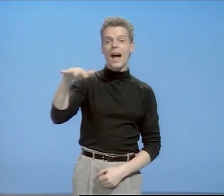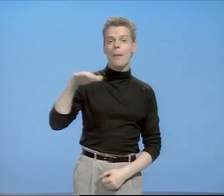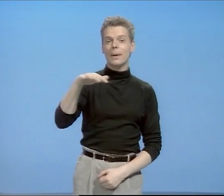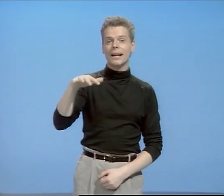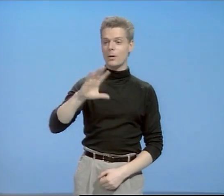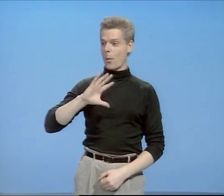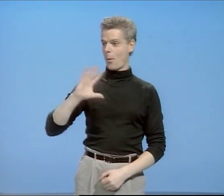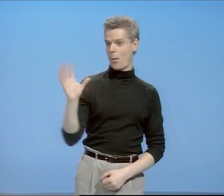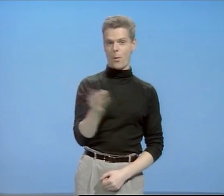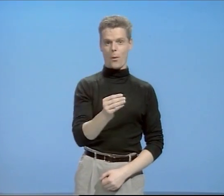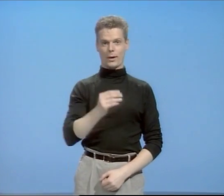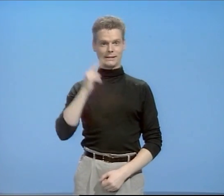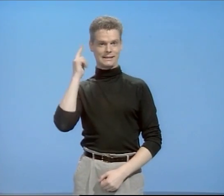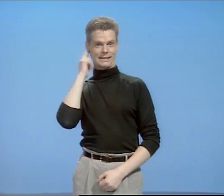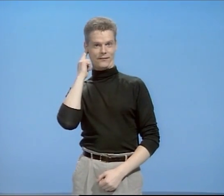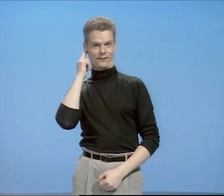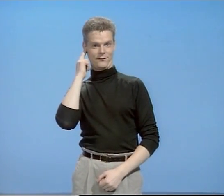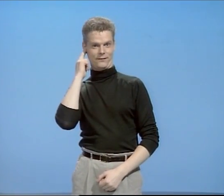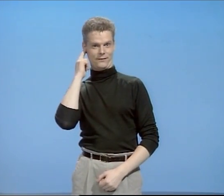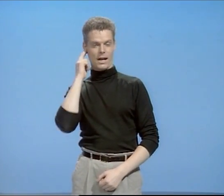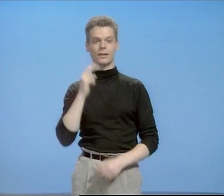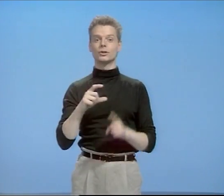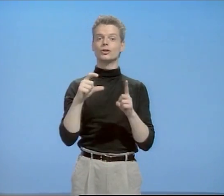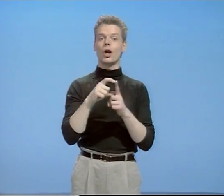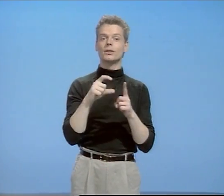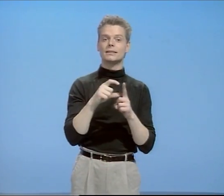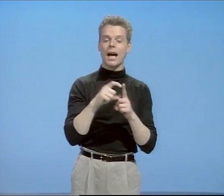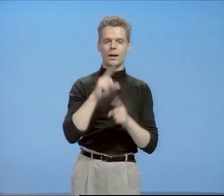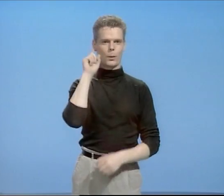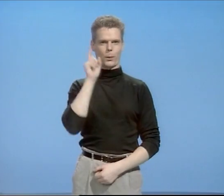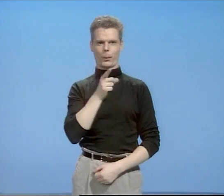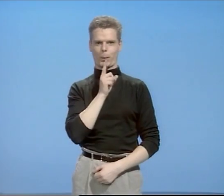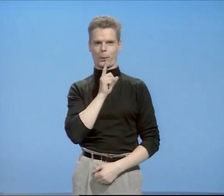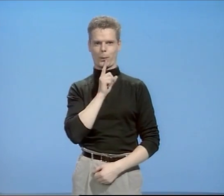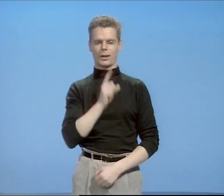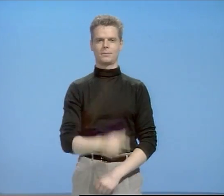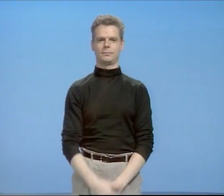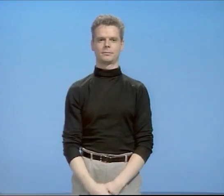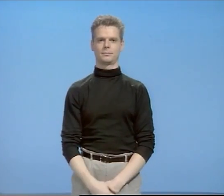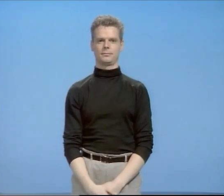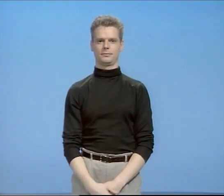All the members of this family were deaf, except for the daughter, who was hearing.